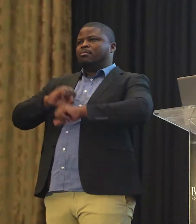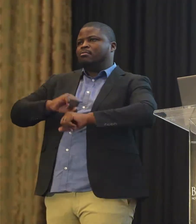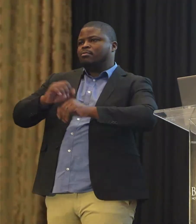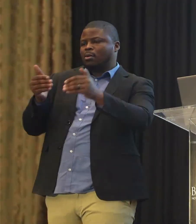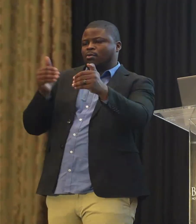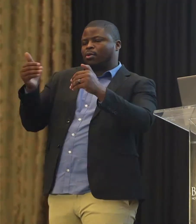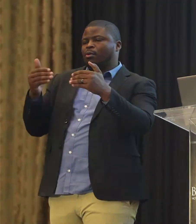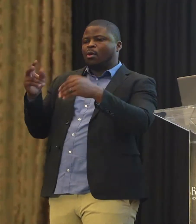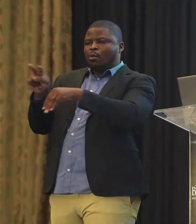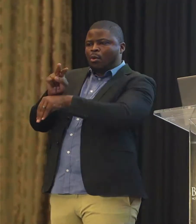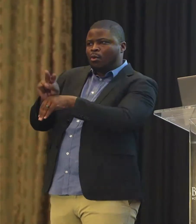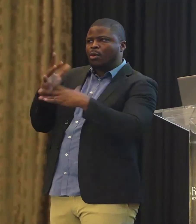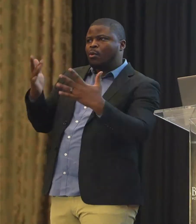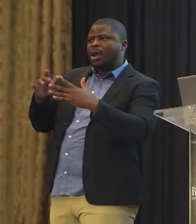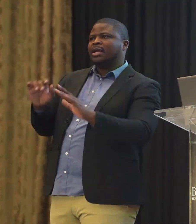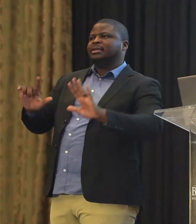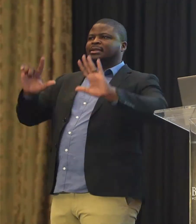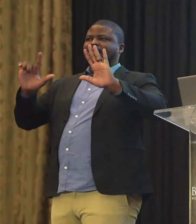So